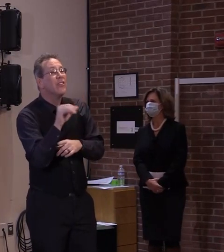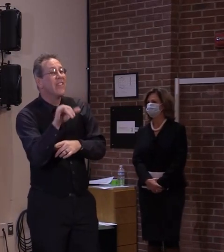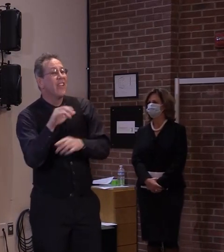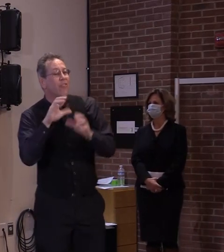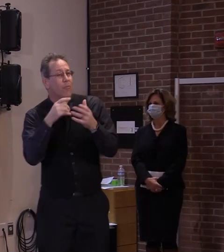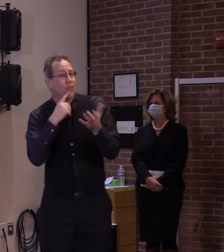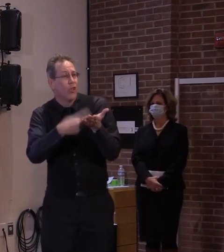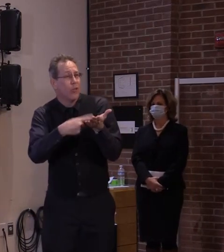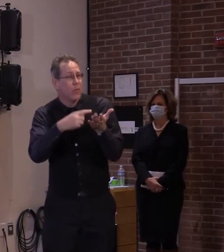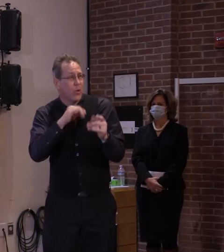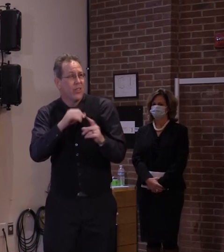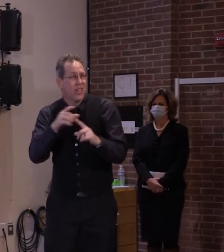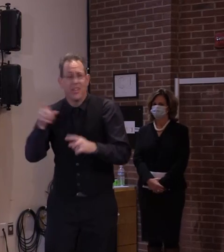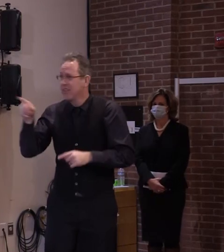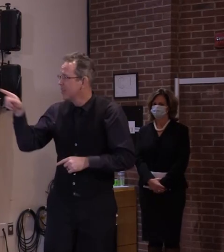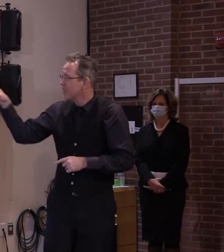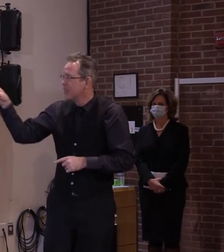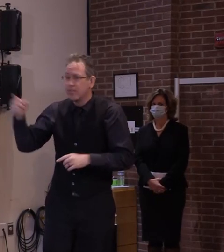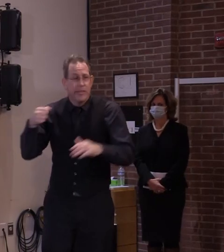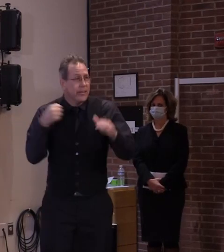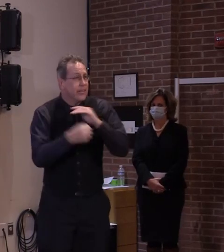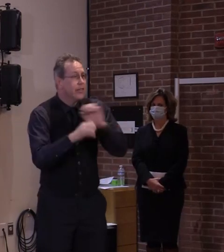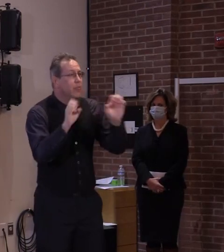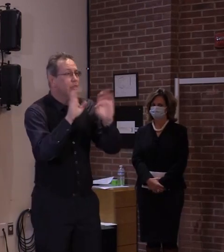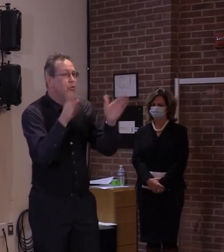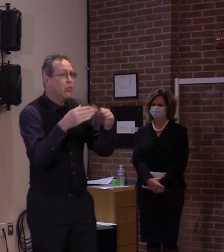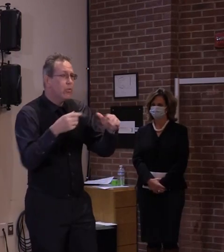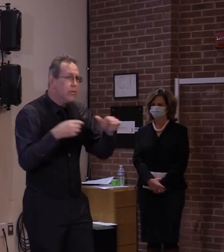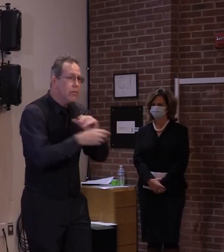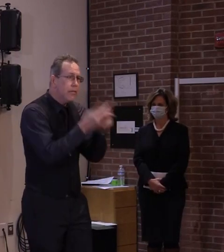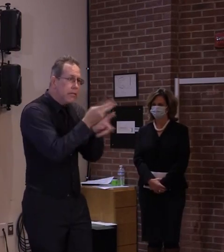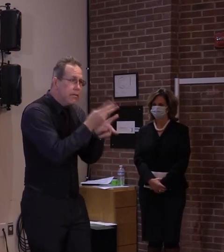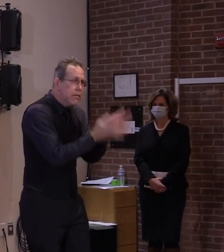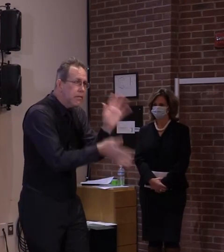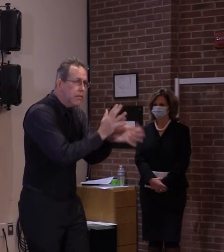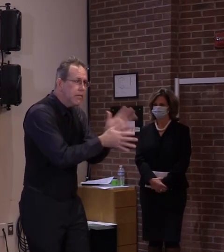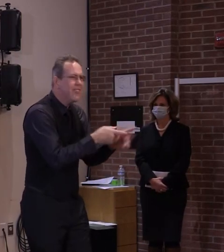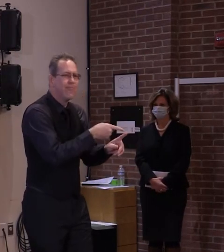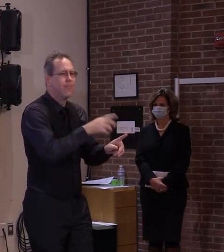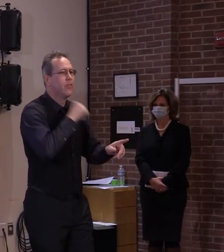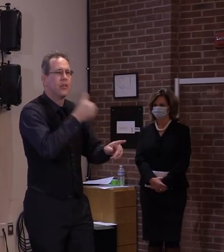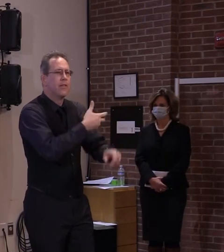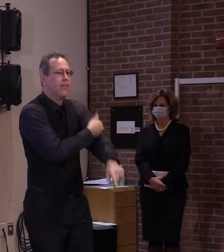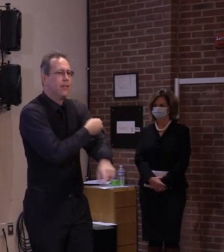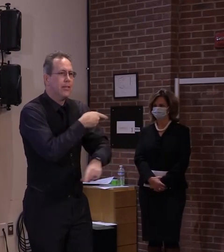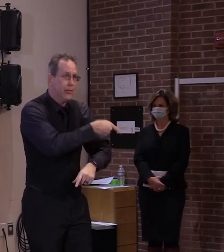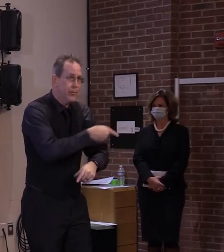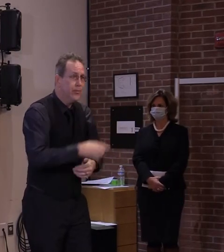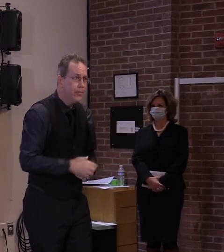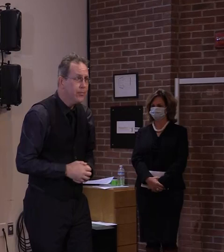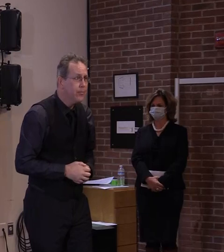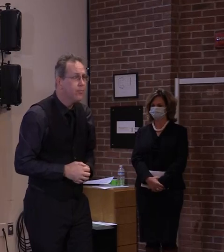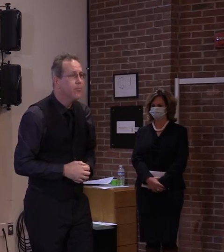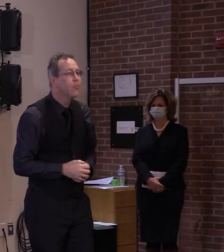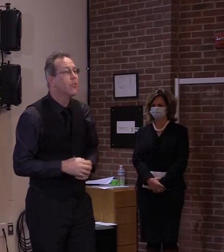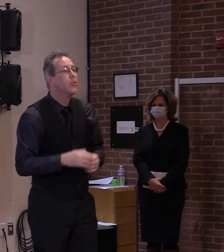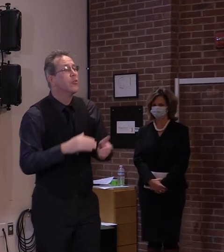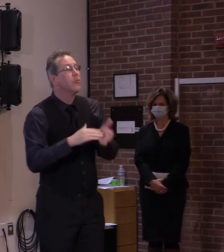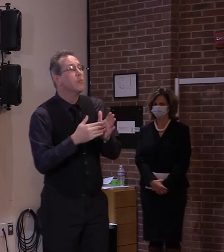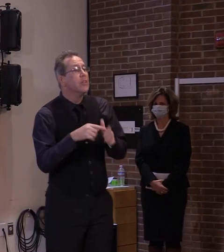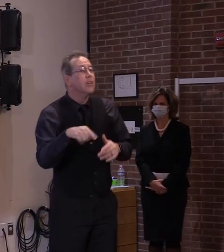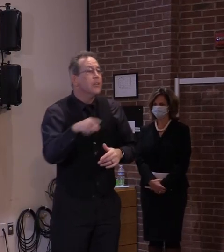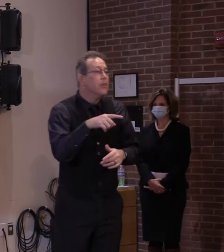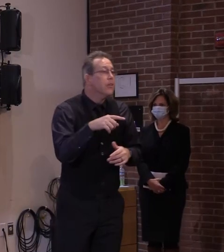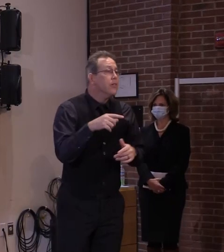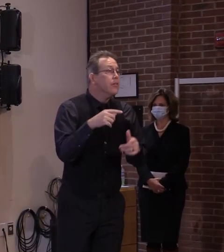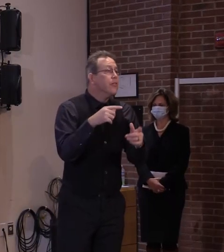not fully vaccinated. That's moved some occupancy in both our medical surgical beds and our ICU. You'll see that over the last